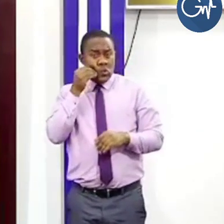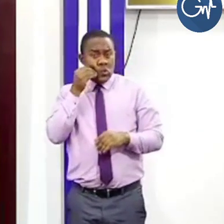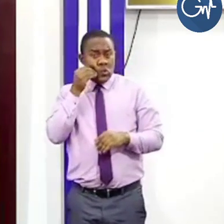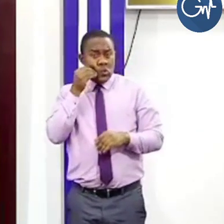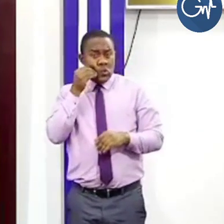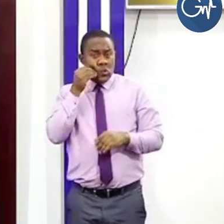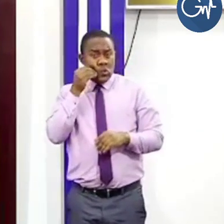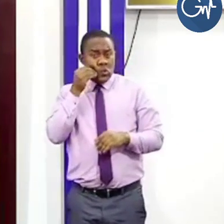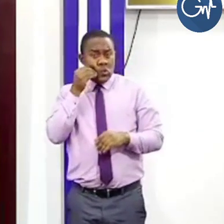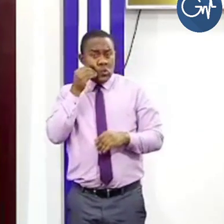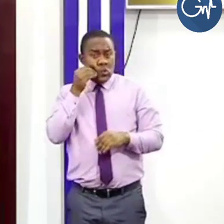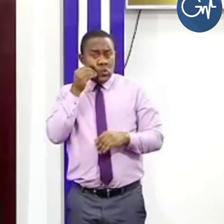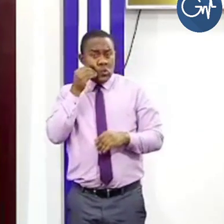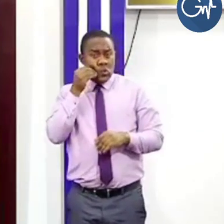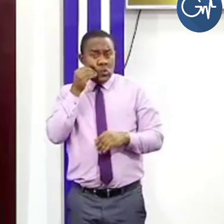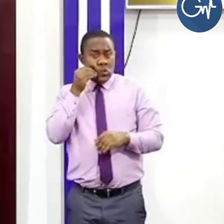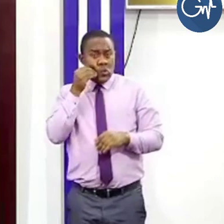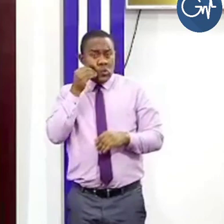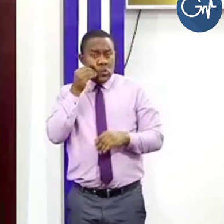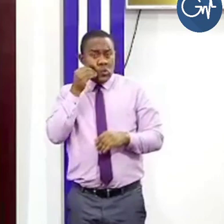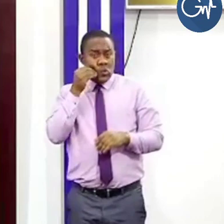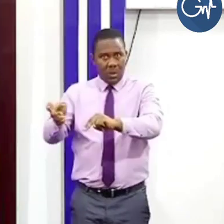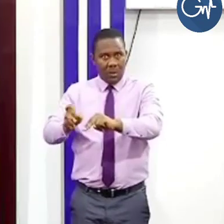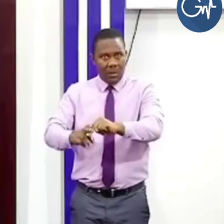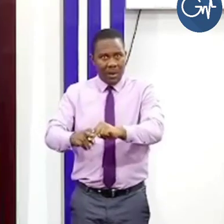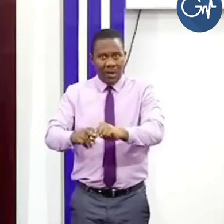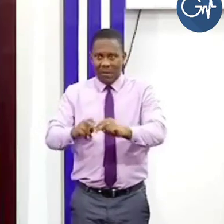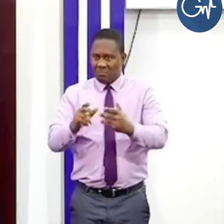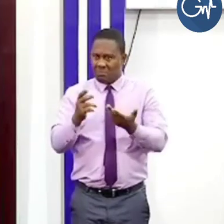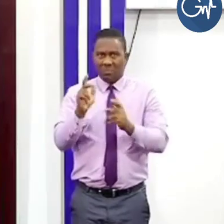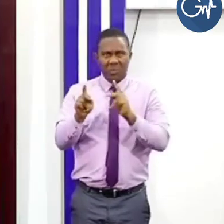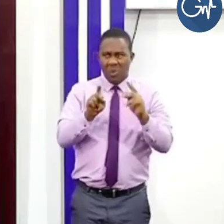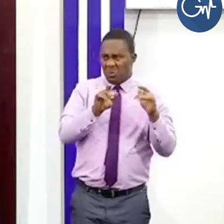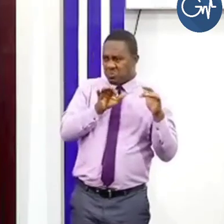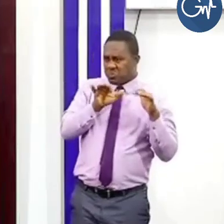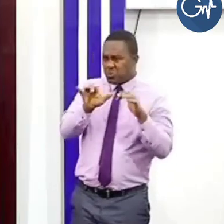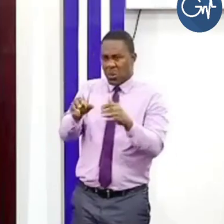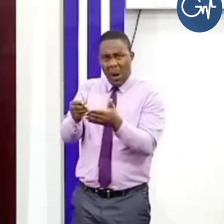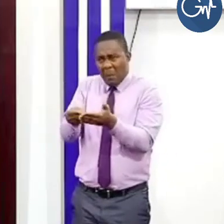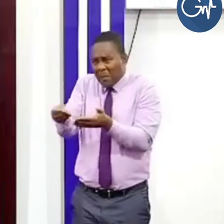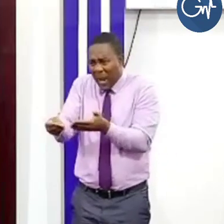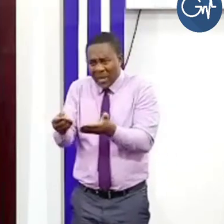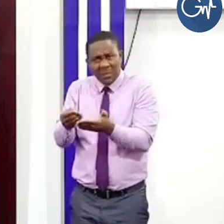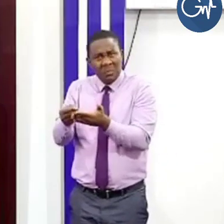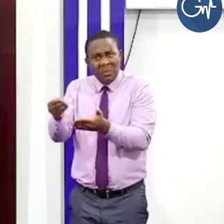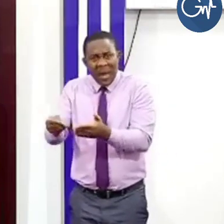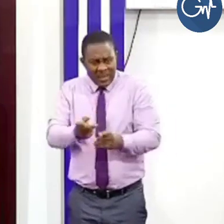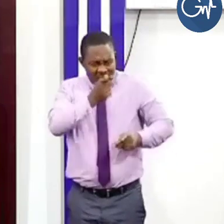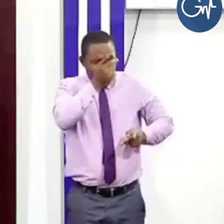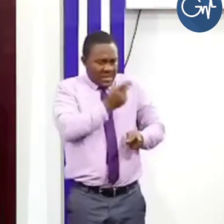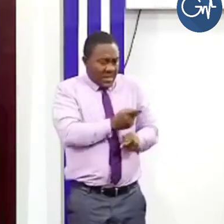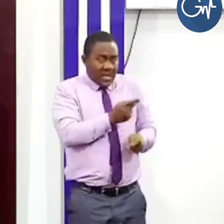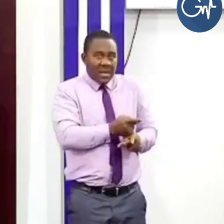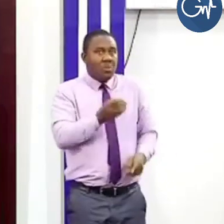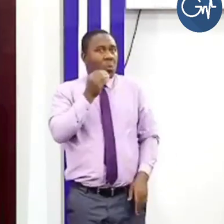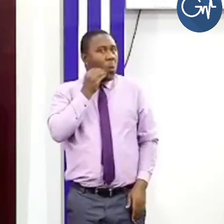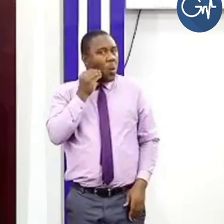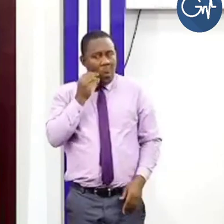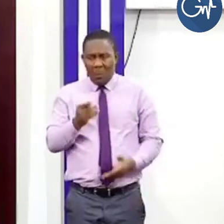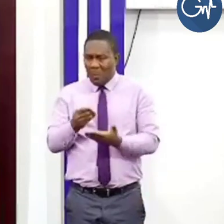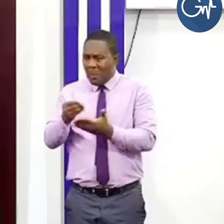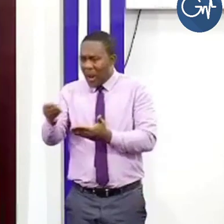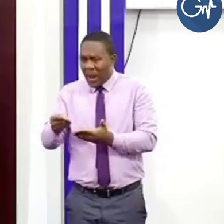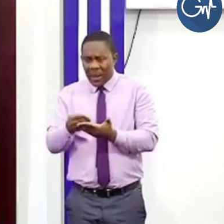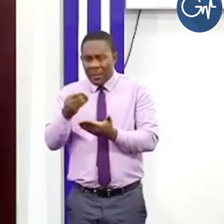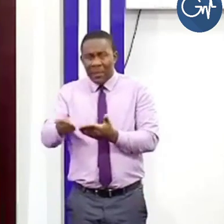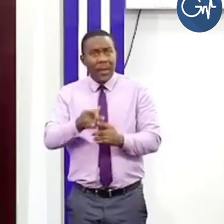na atu aguso a enna ma enebo no kosoro no na ye ka se ehu hia se ebetu